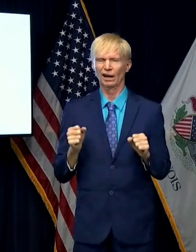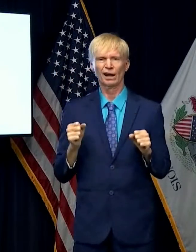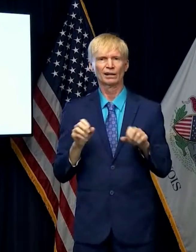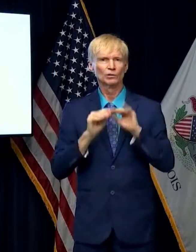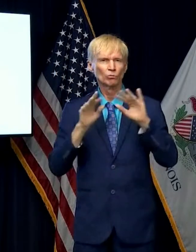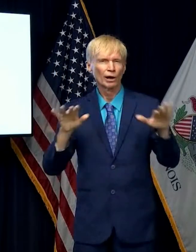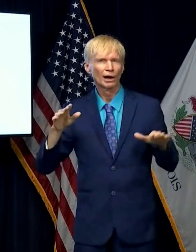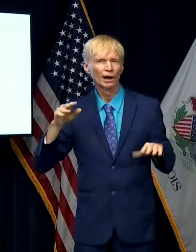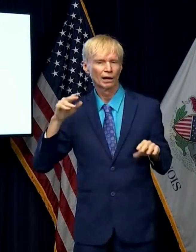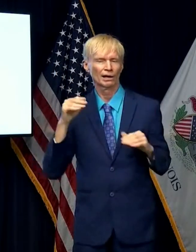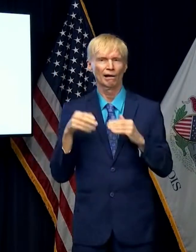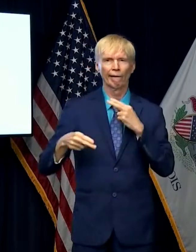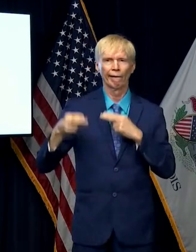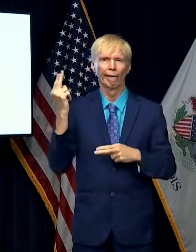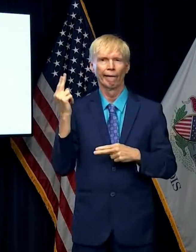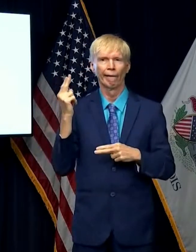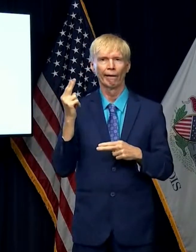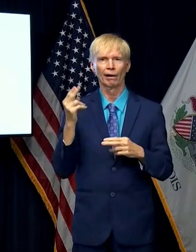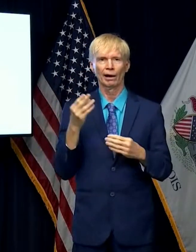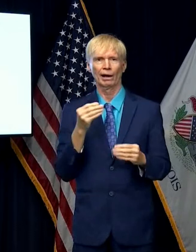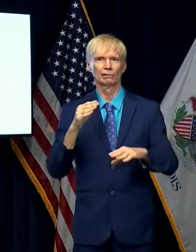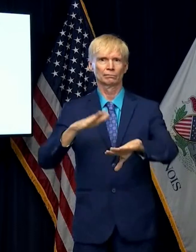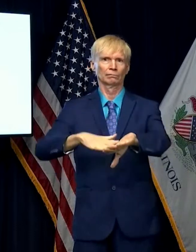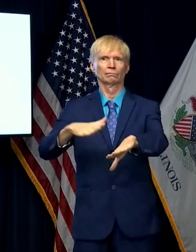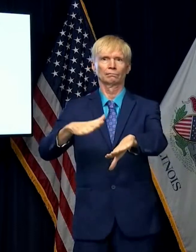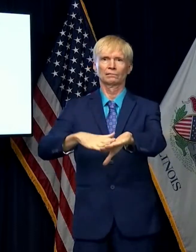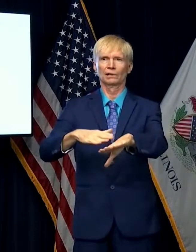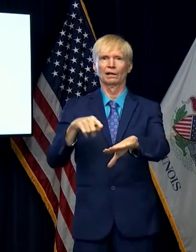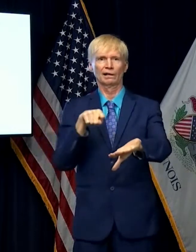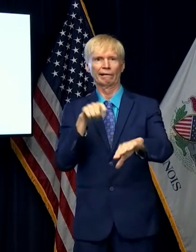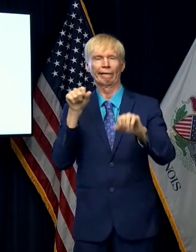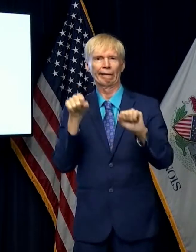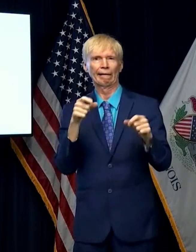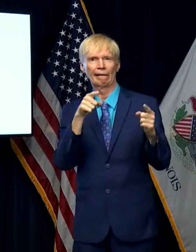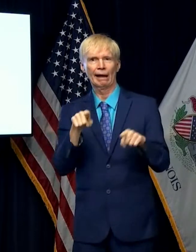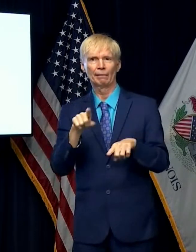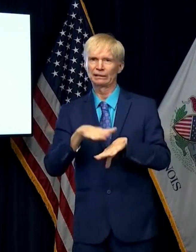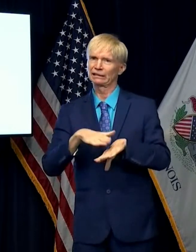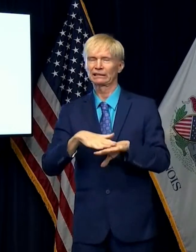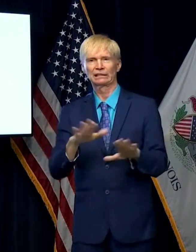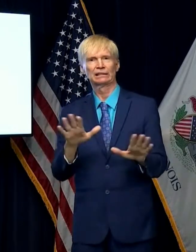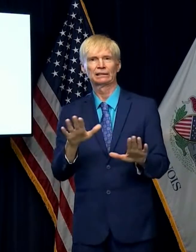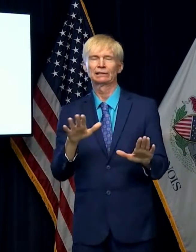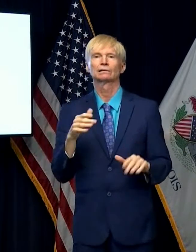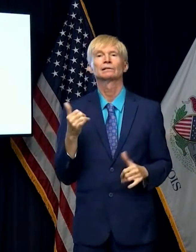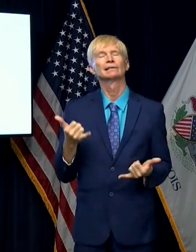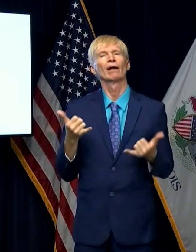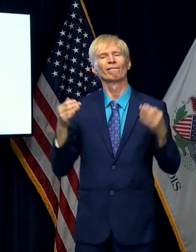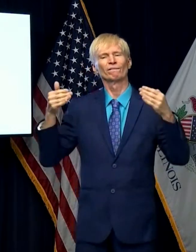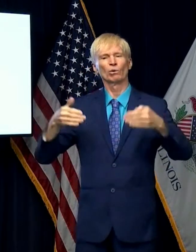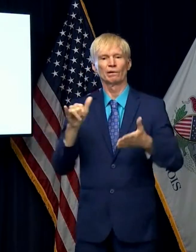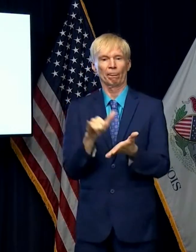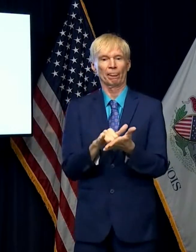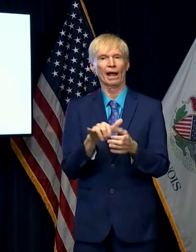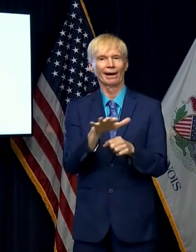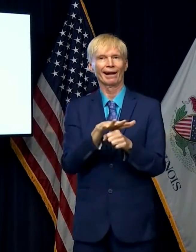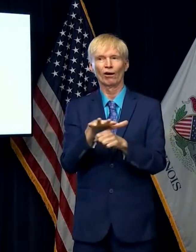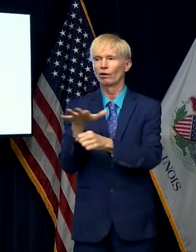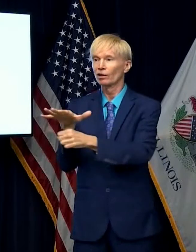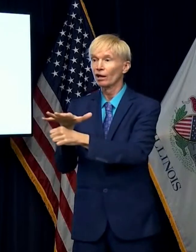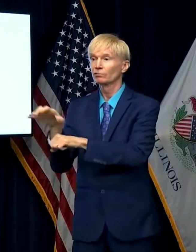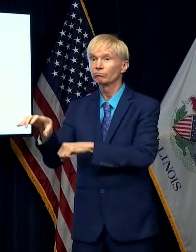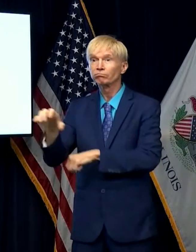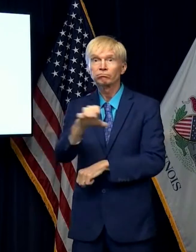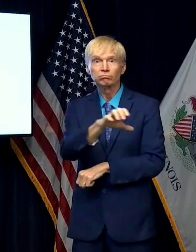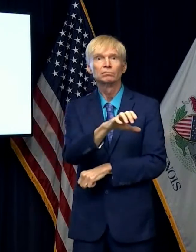spread in certain areas and, red alert in other areas. And so we're essentially focusing in on those areas and